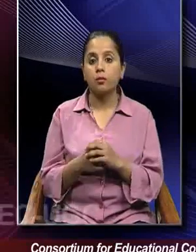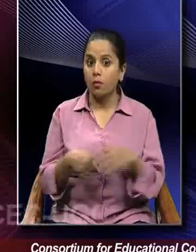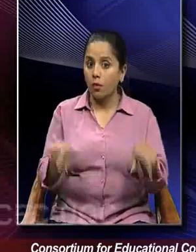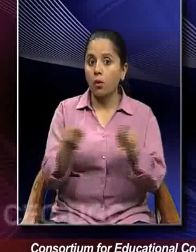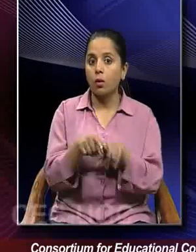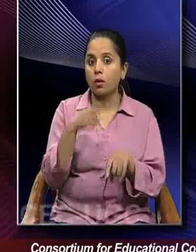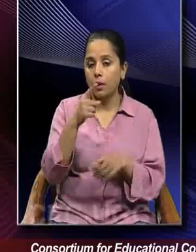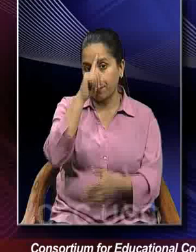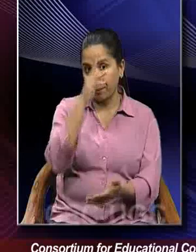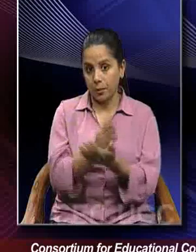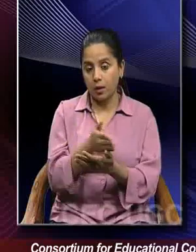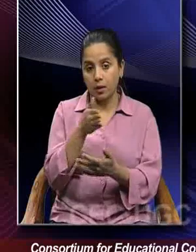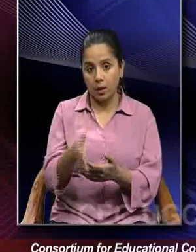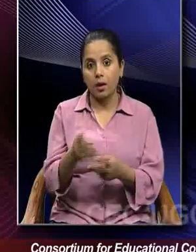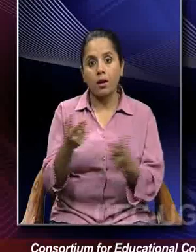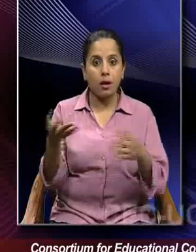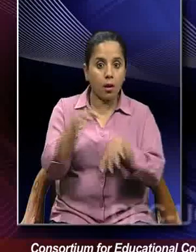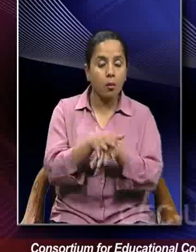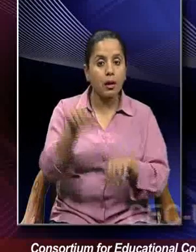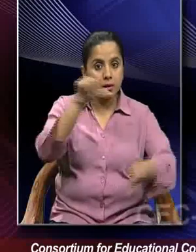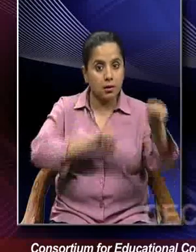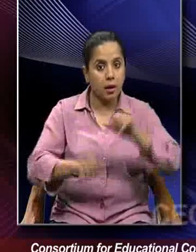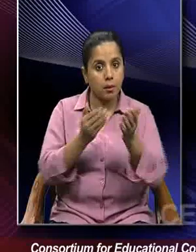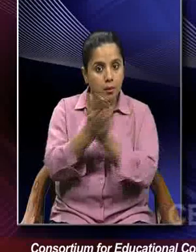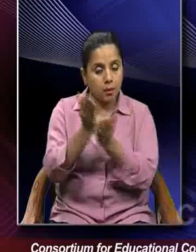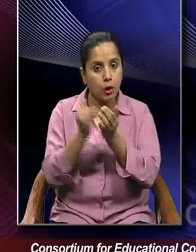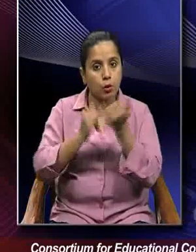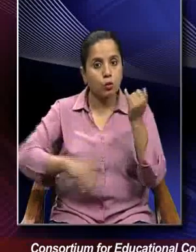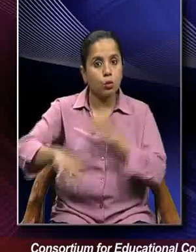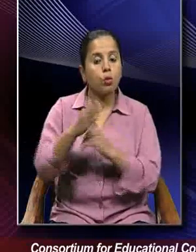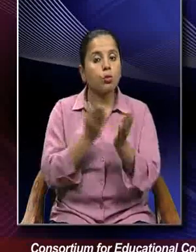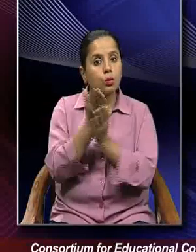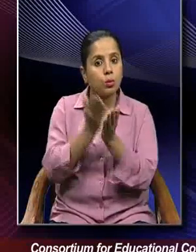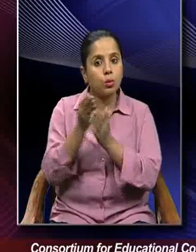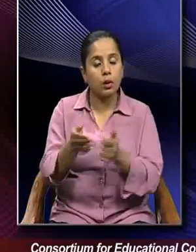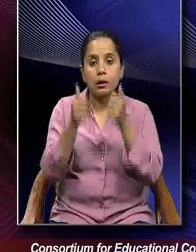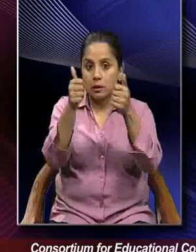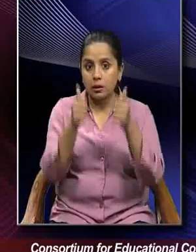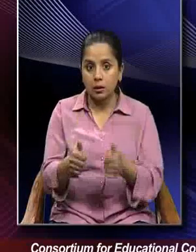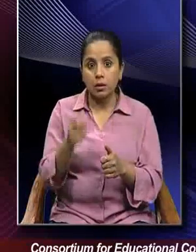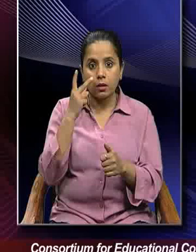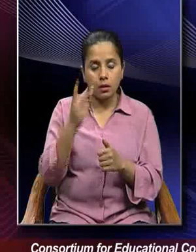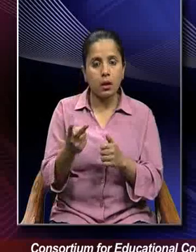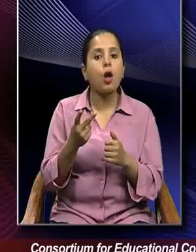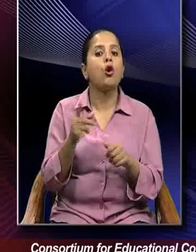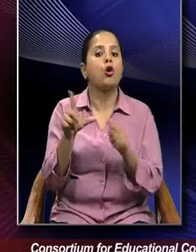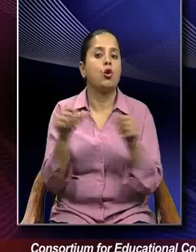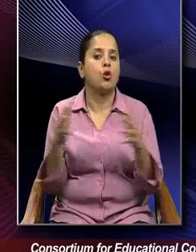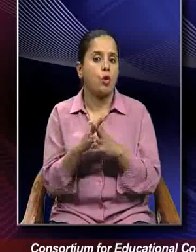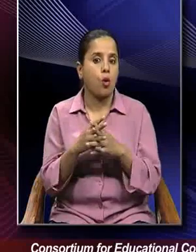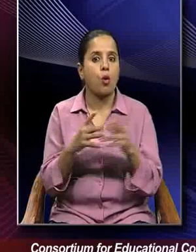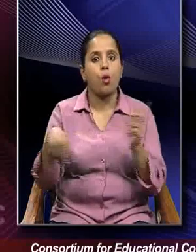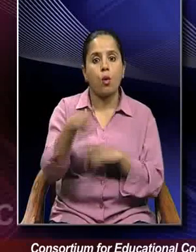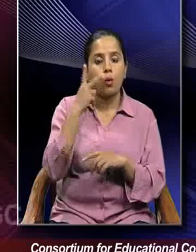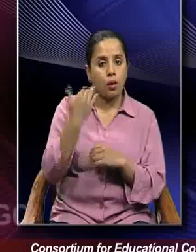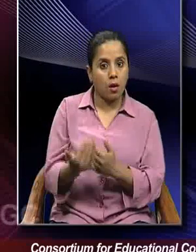Also, the belief that applying scientific methods to social phenomena will result in the discovery of governing laws has been